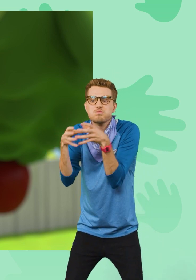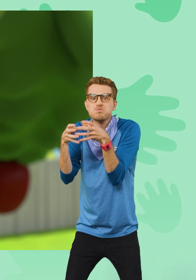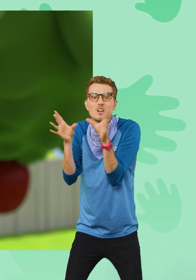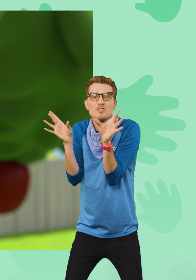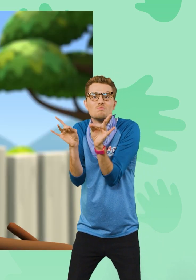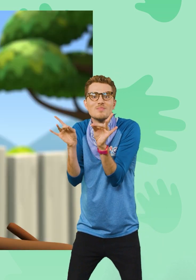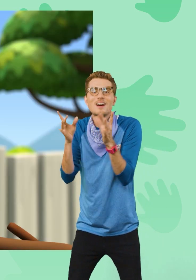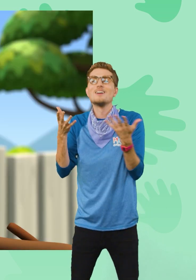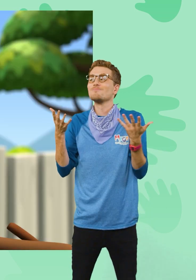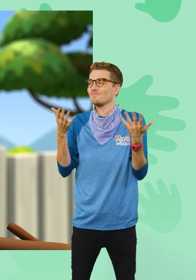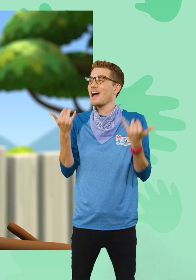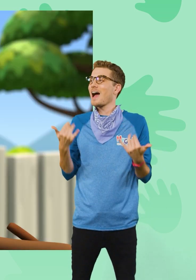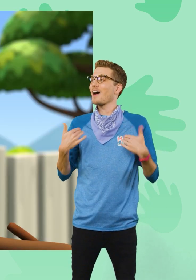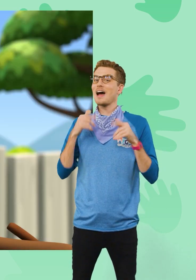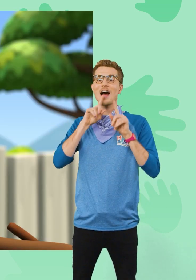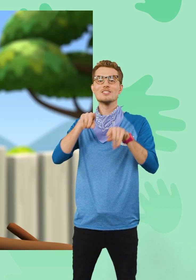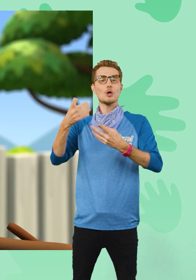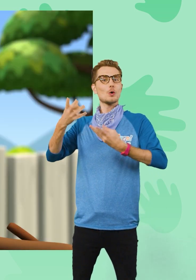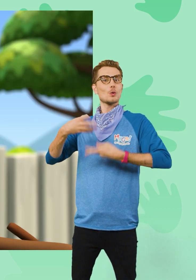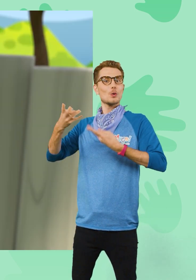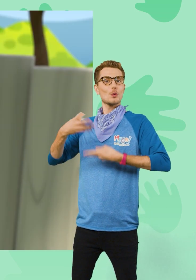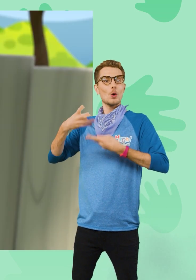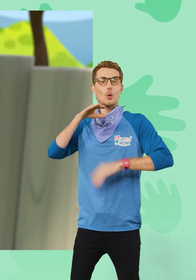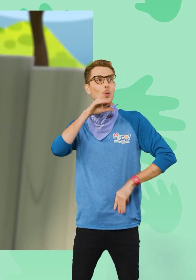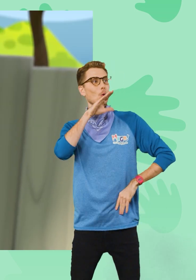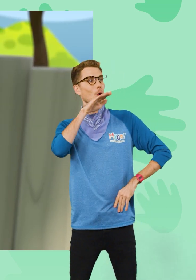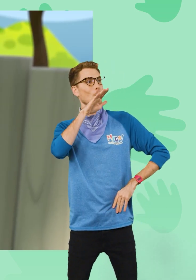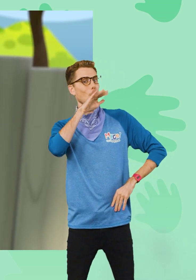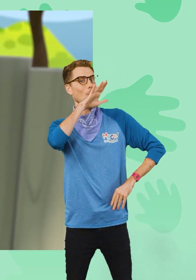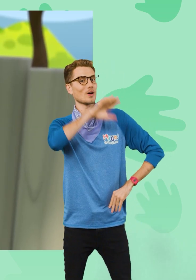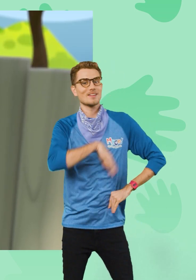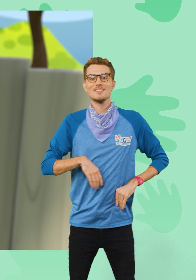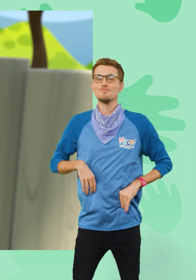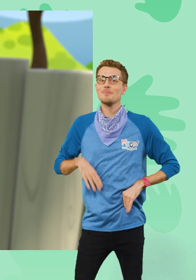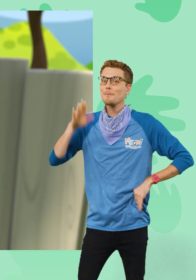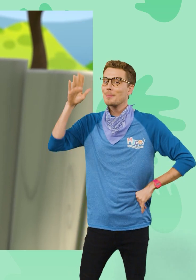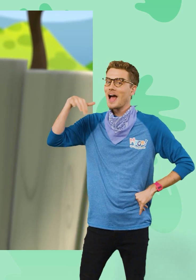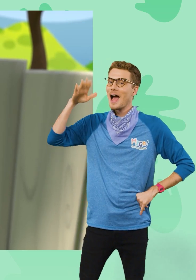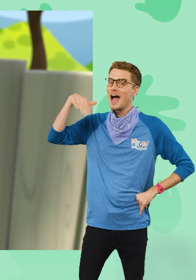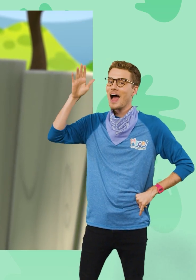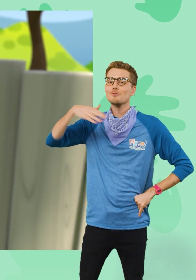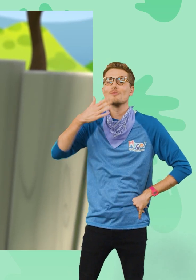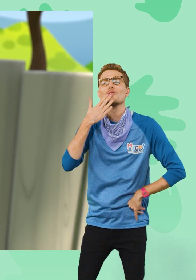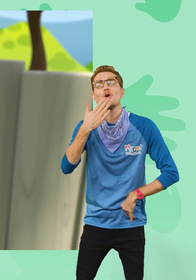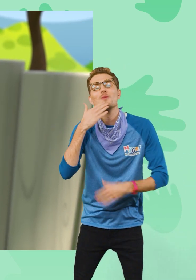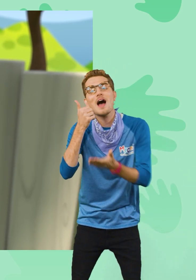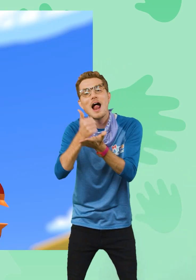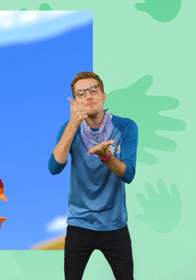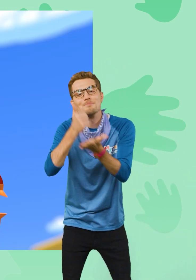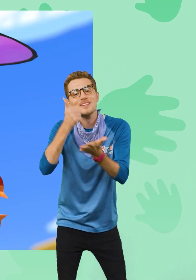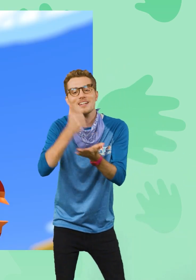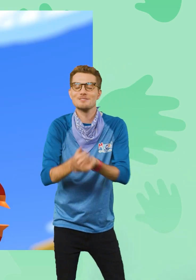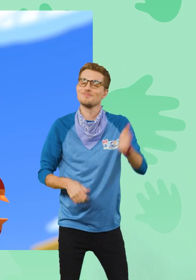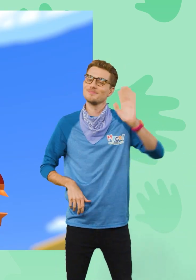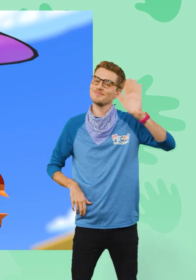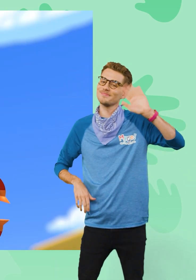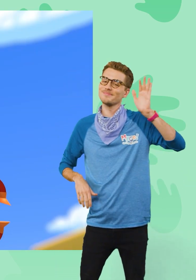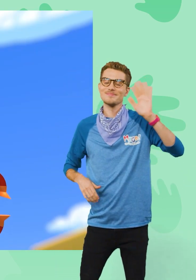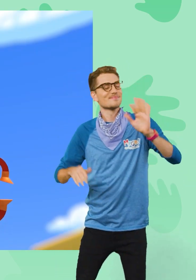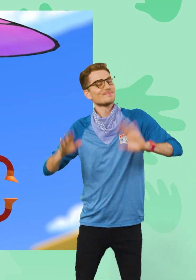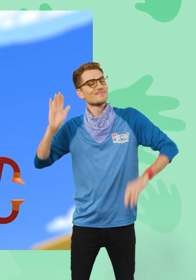answer, D.Bo. Bye, Blippi and D.Bo. Thanks for all your help.